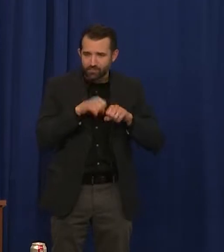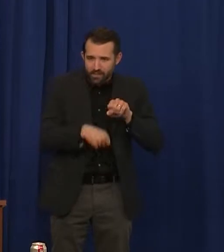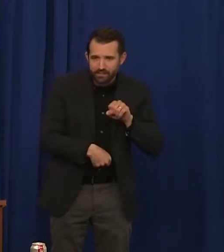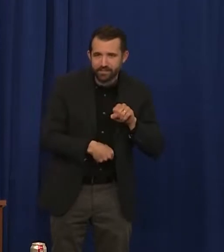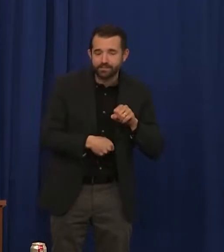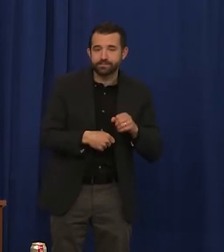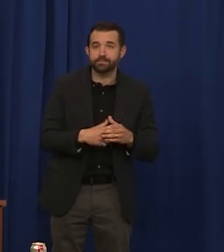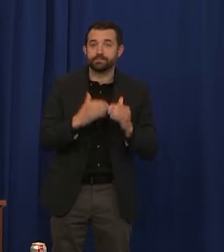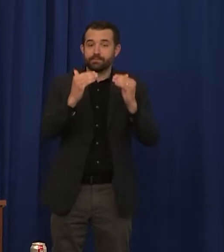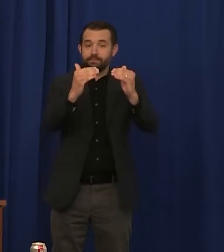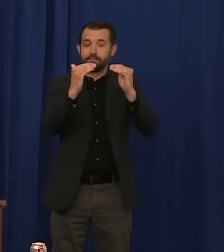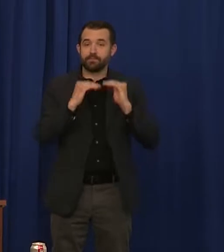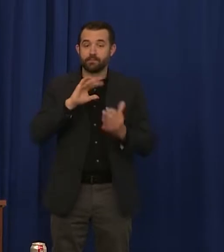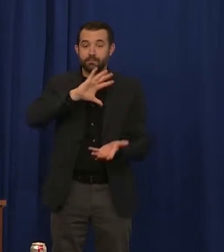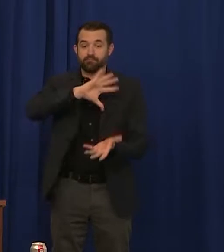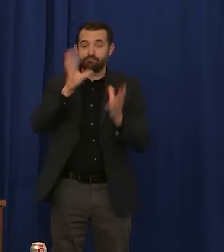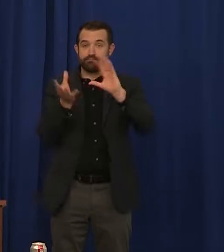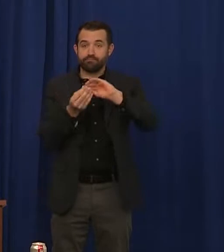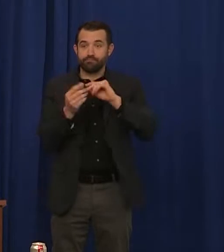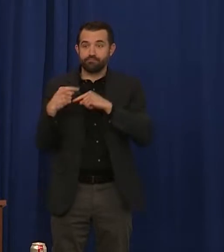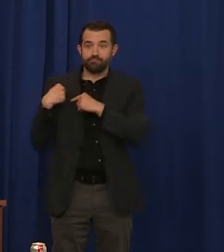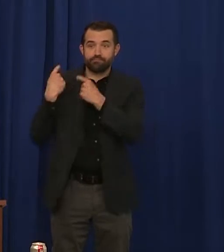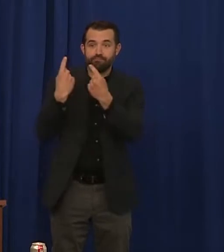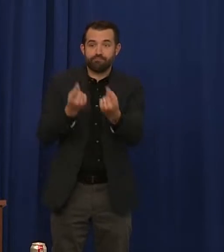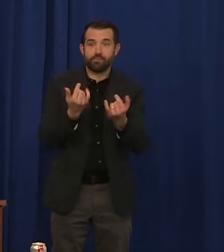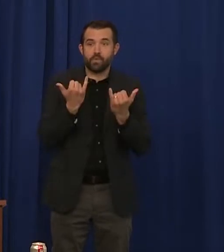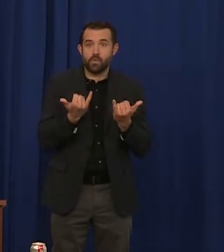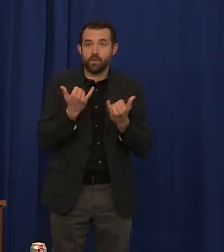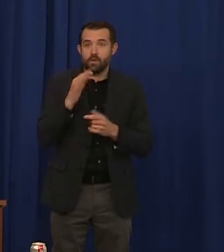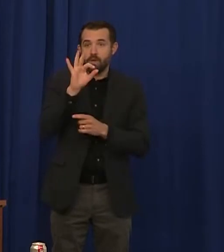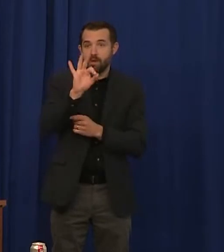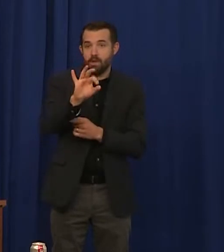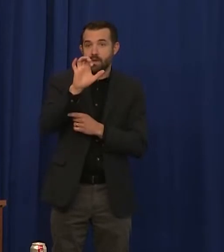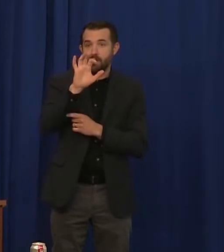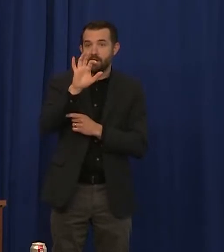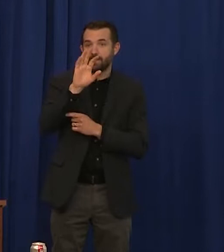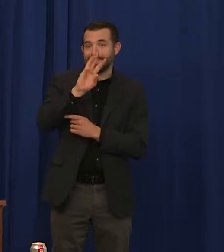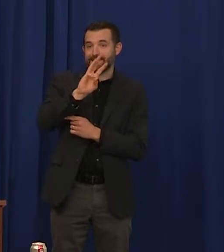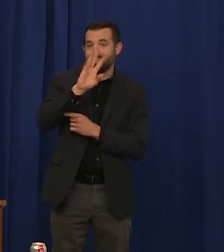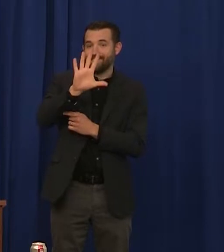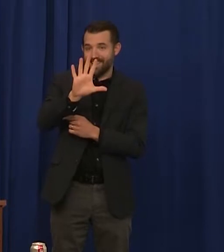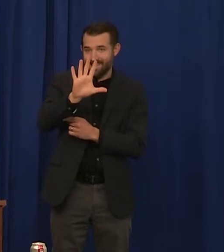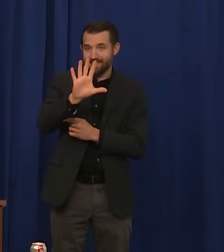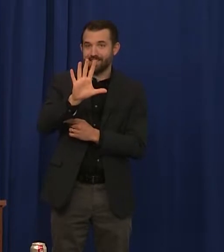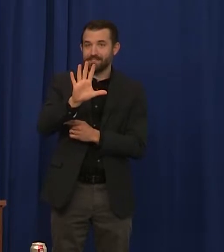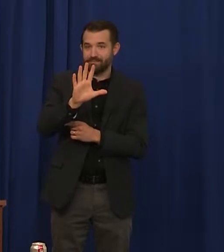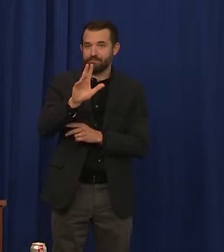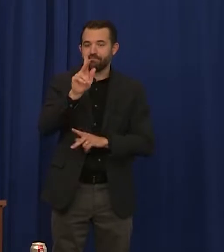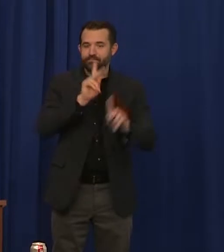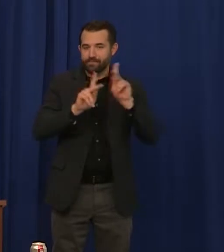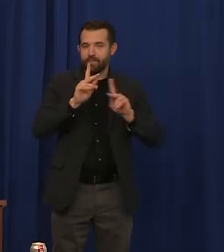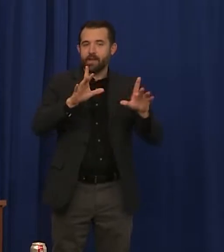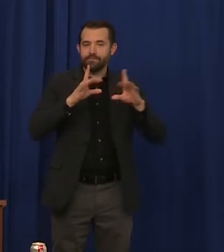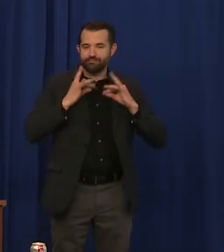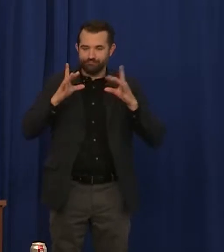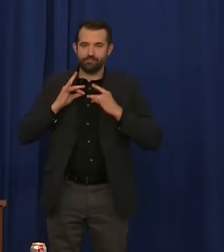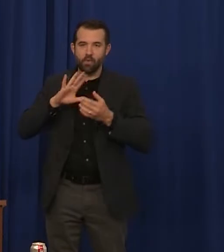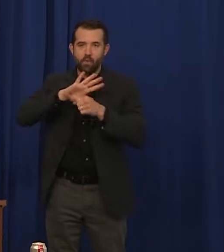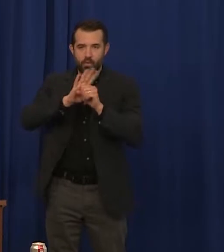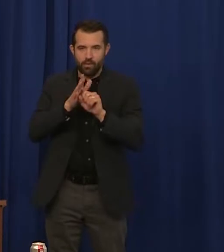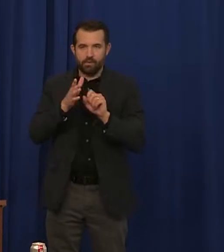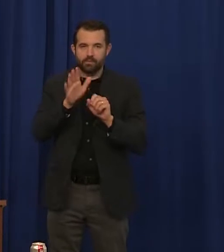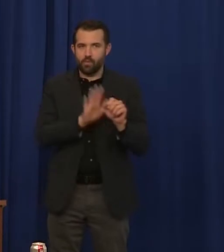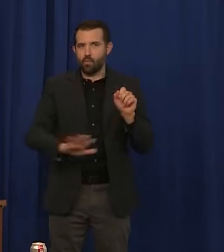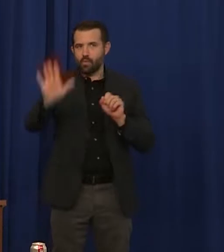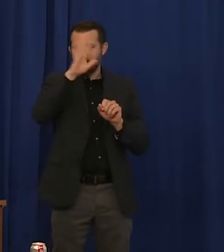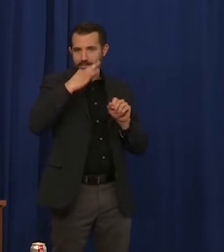Overall, Maine CDC is reporting 965 cases of coronavirus across the state,